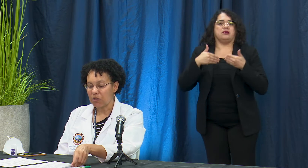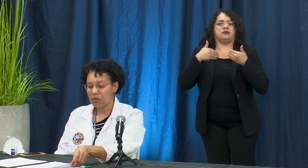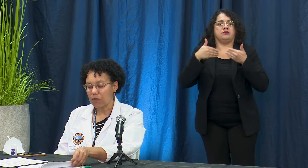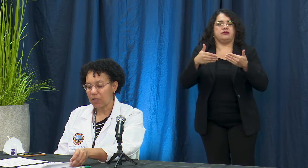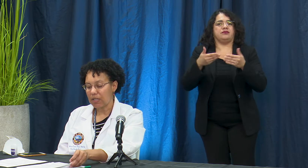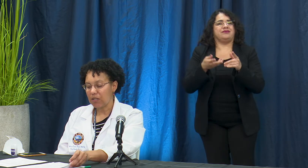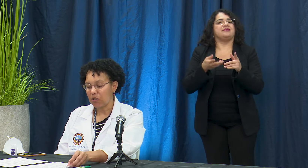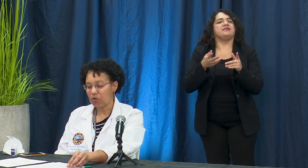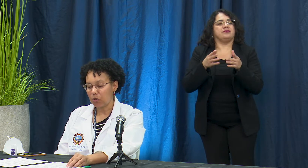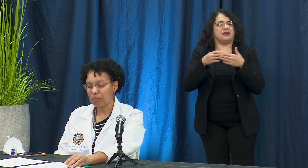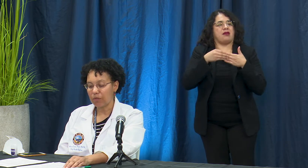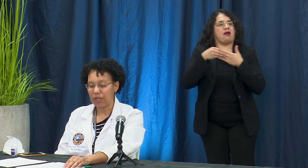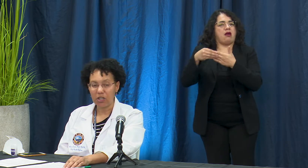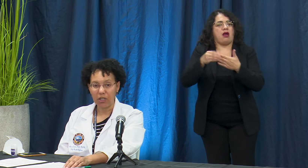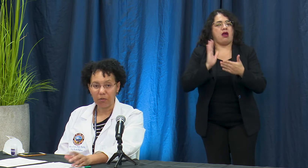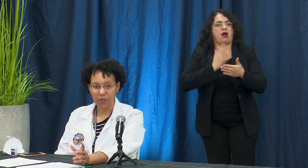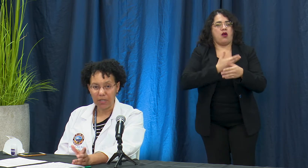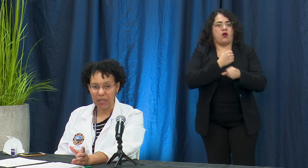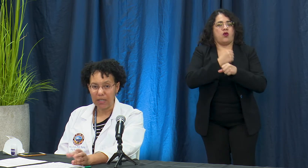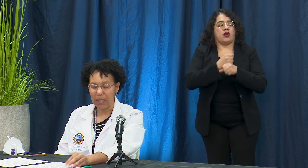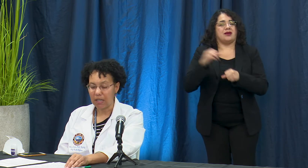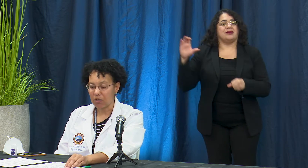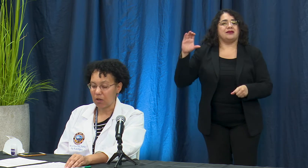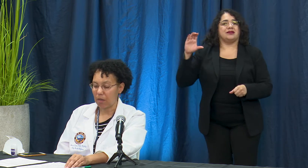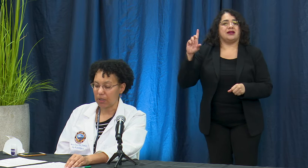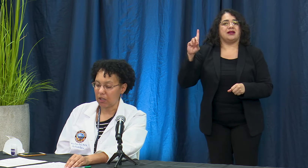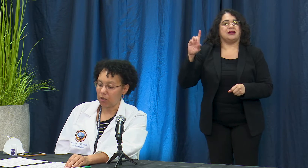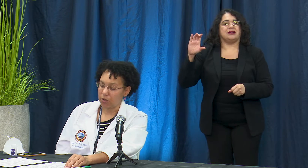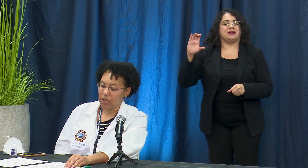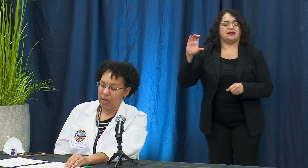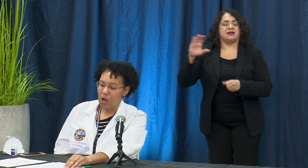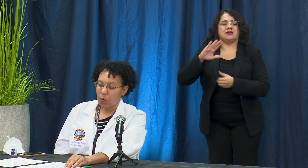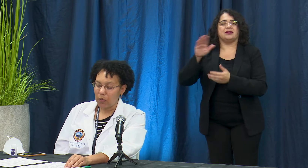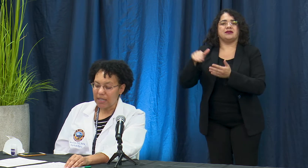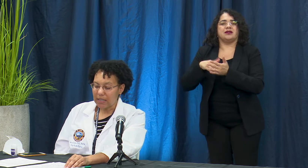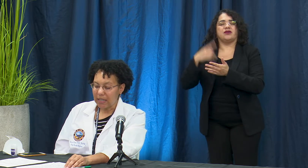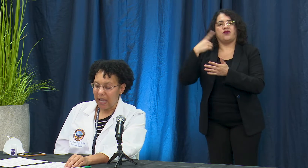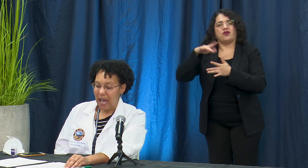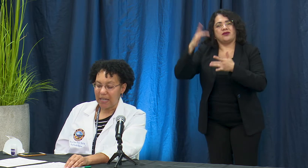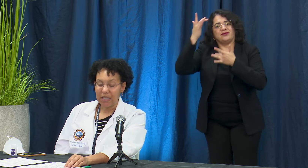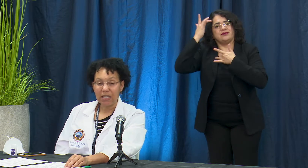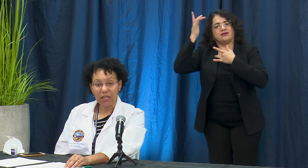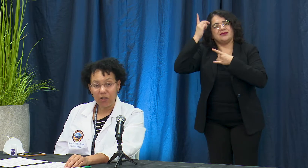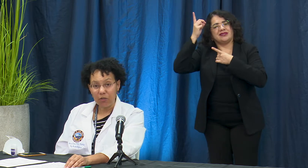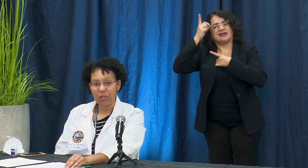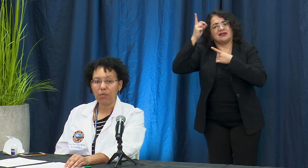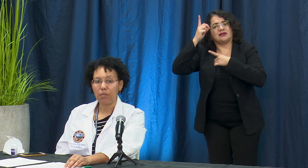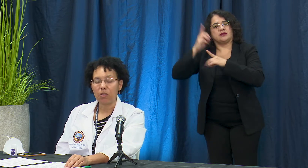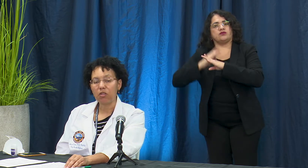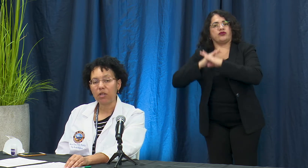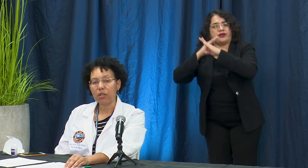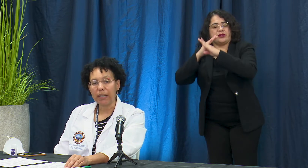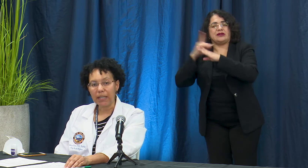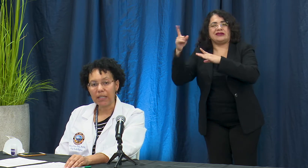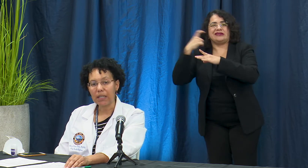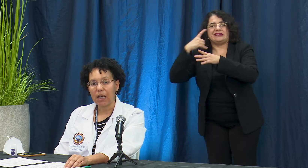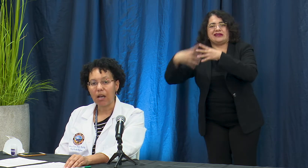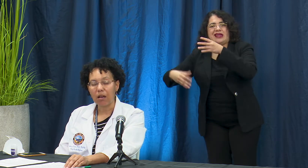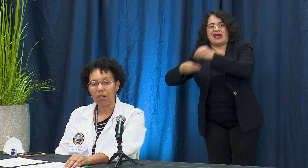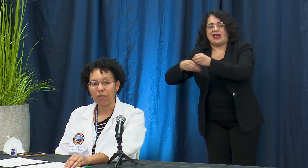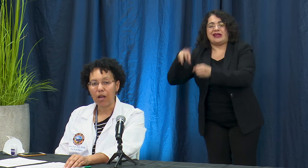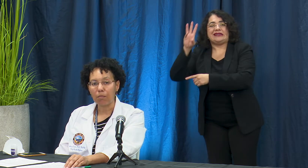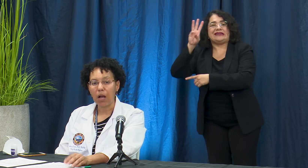The Centers for Disease Control and Prevention, or the CDC as they're commonly known, recently added 6 new symptoms to their